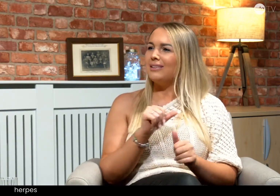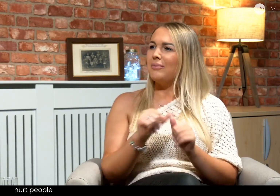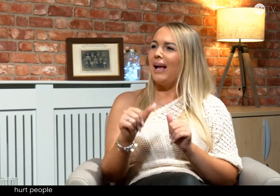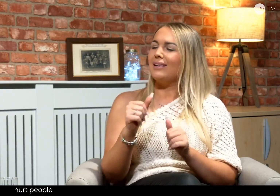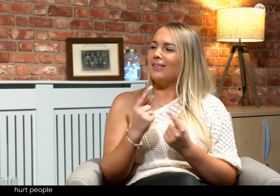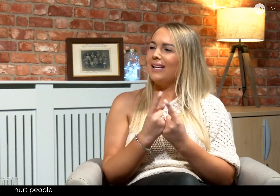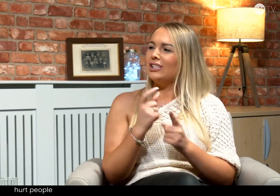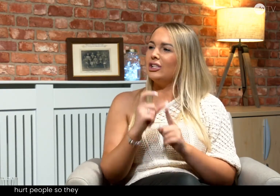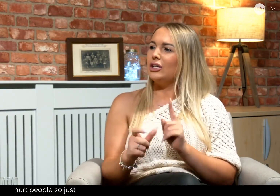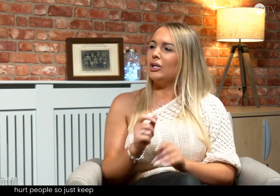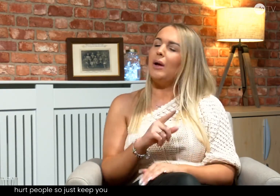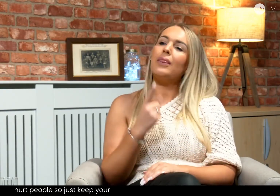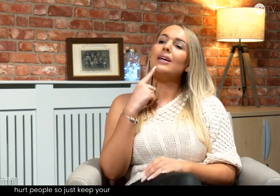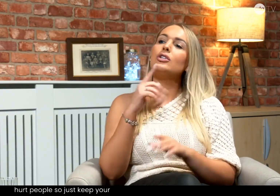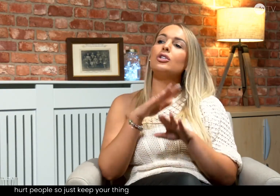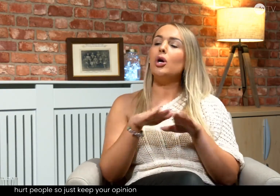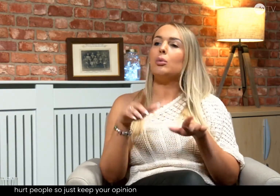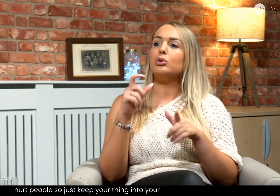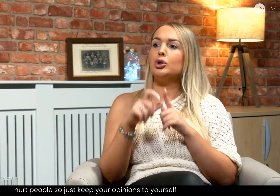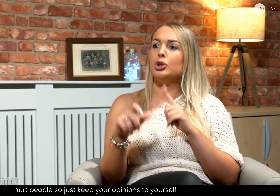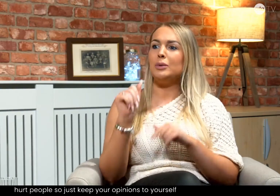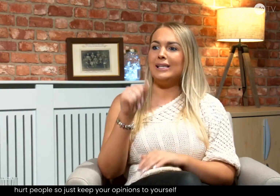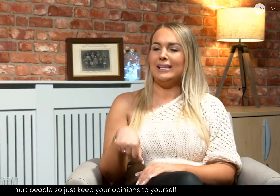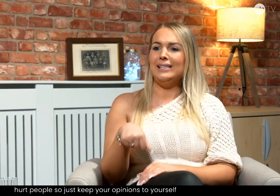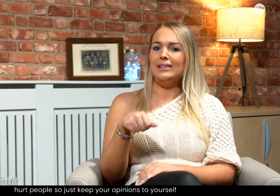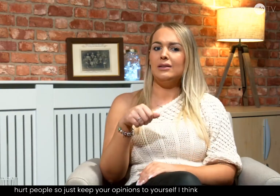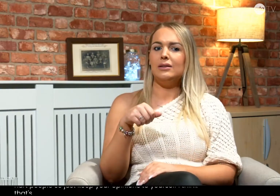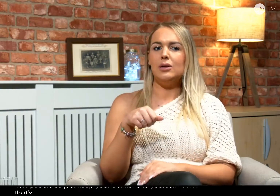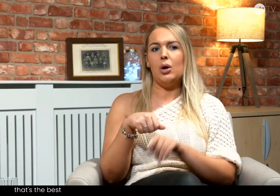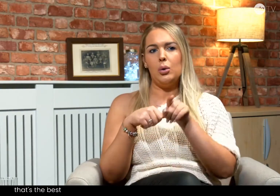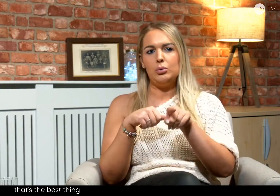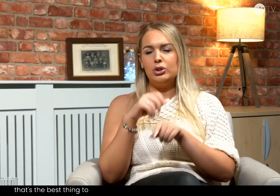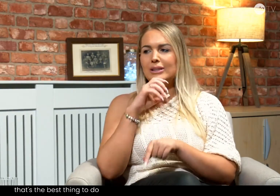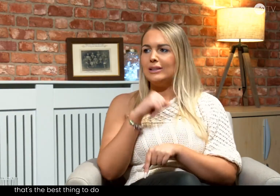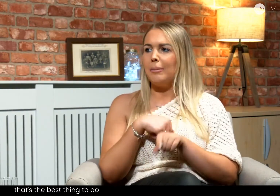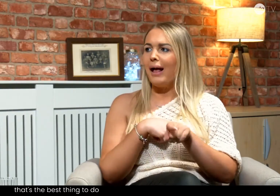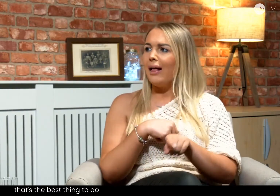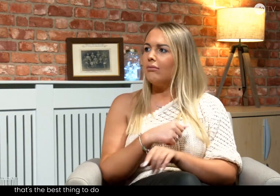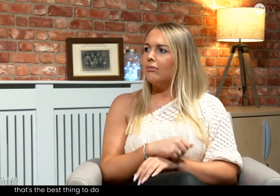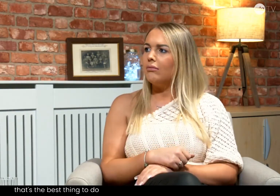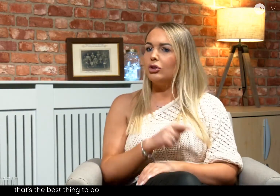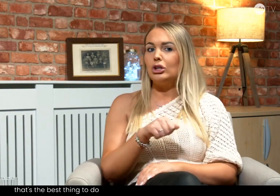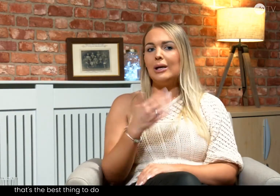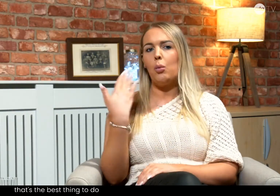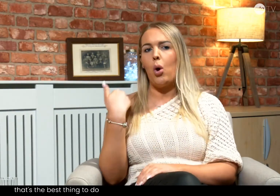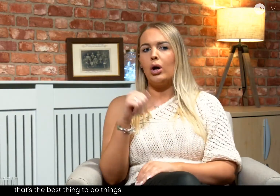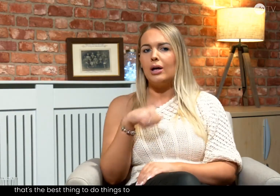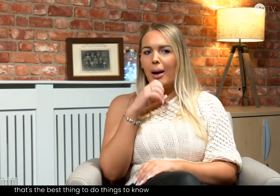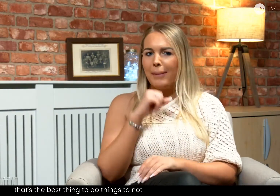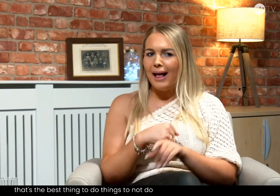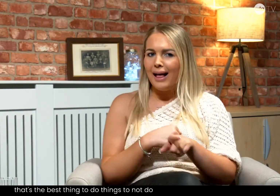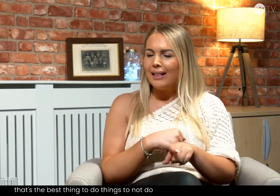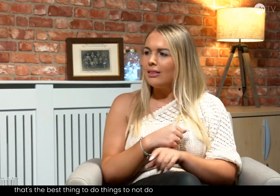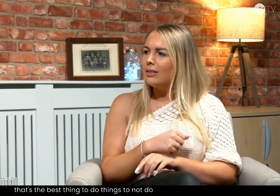to yourself. I think that's the best thing to do. Things to not do is to say, oh, she was a